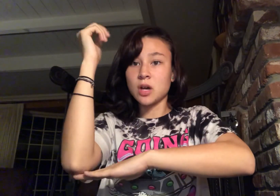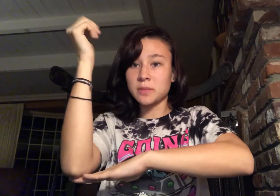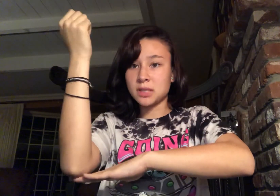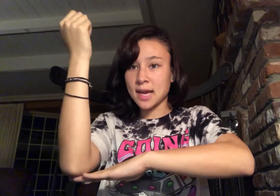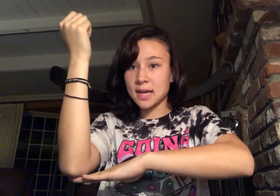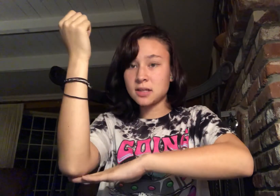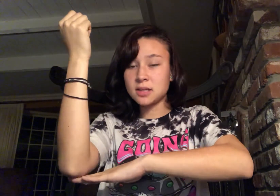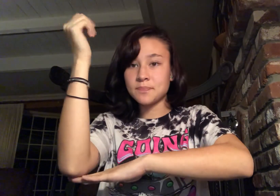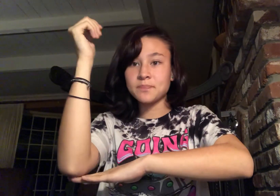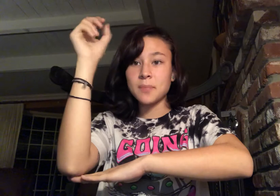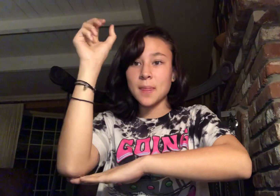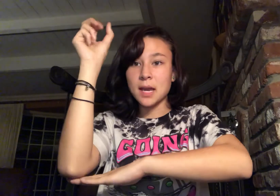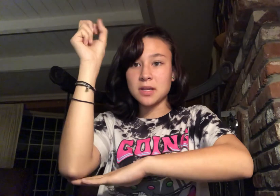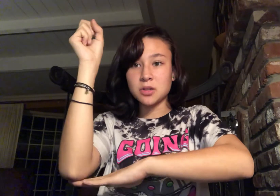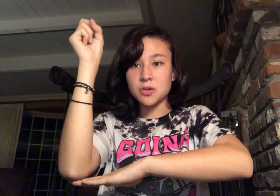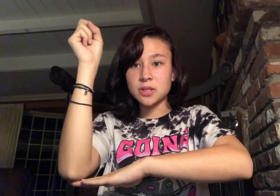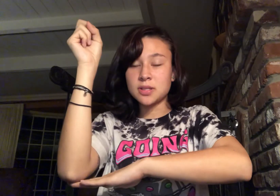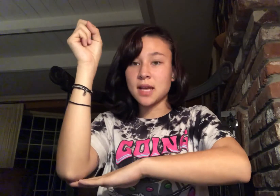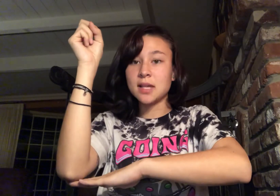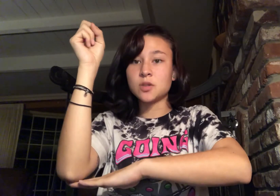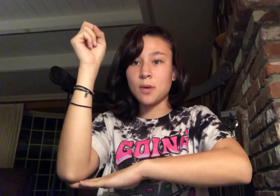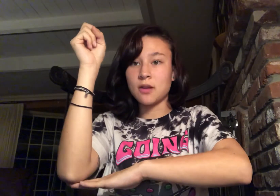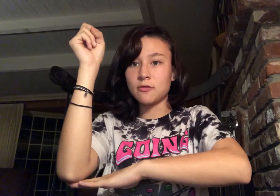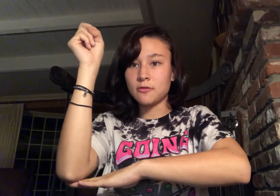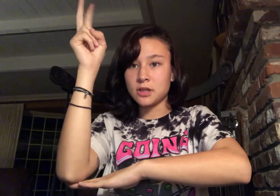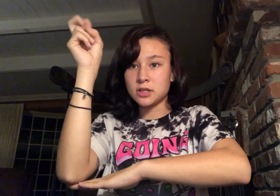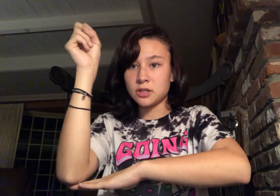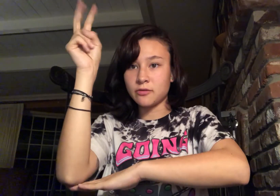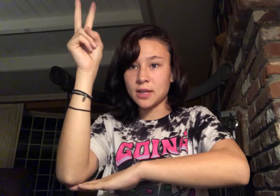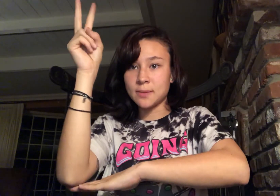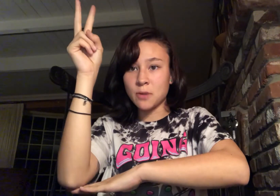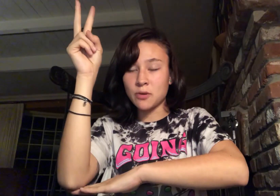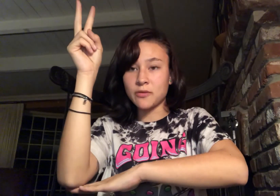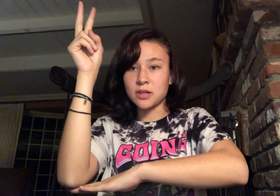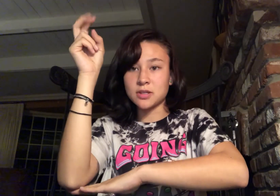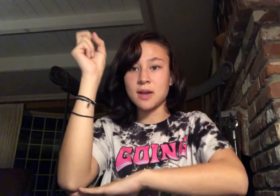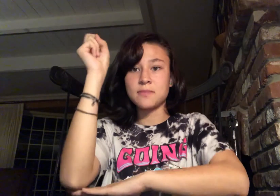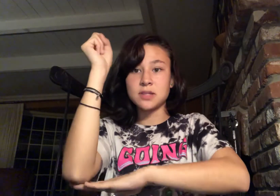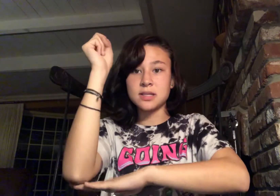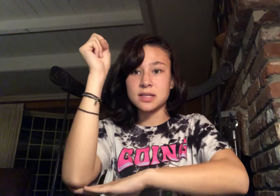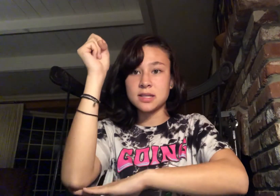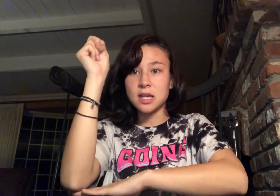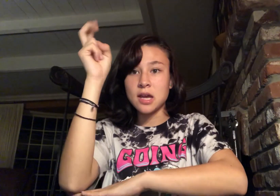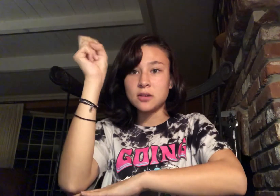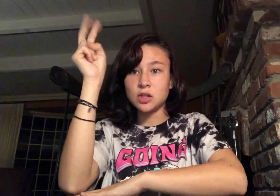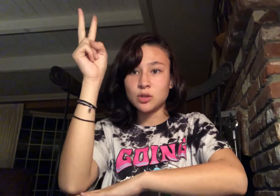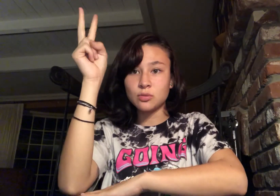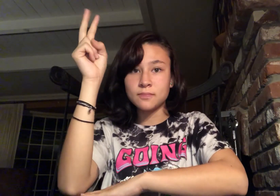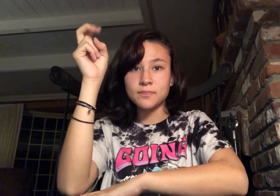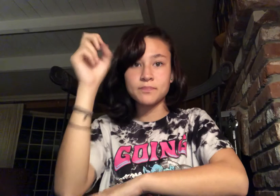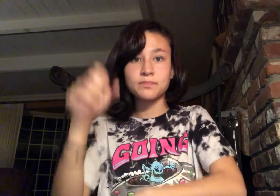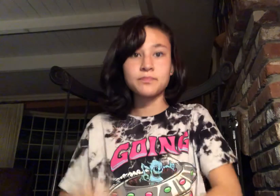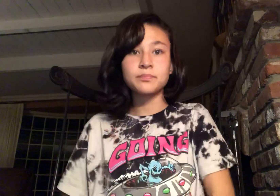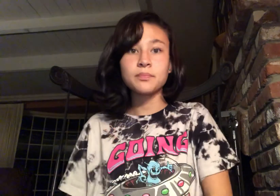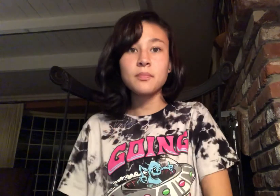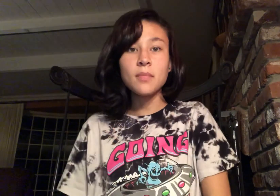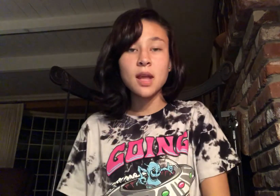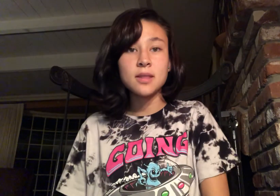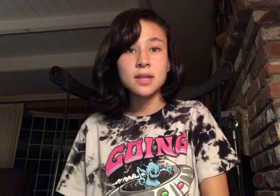dominant hand, and you're going to sign 12. So you flick both fingers up. So this is noon. The next